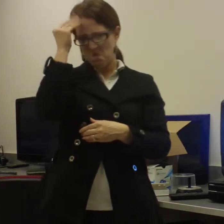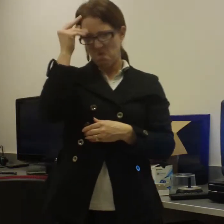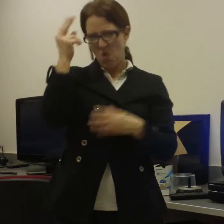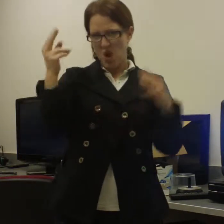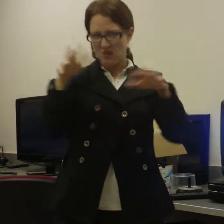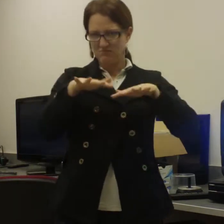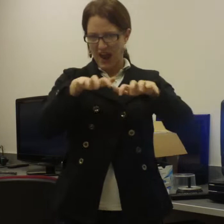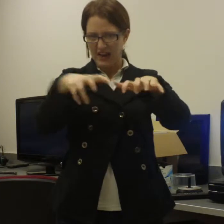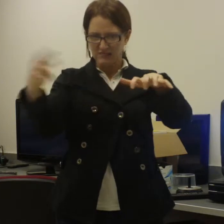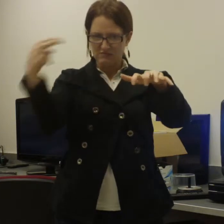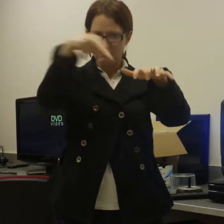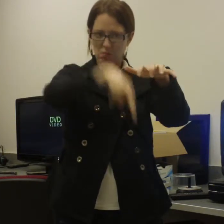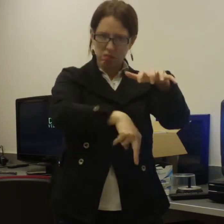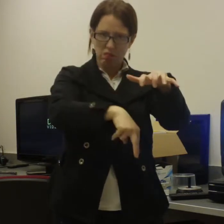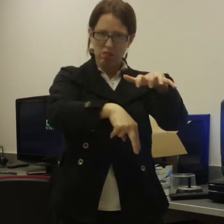Melissa?